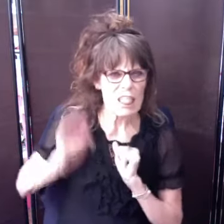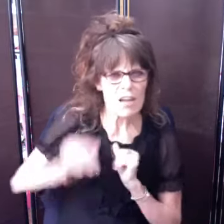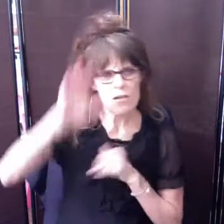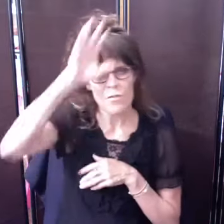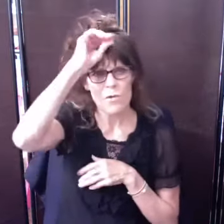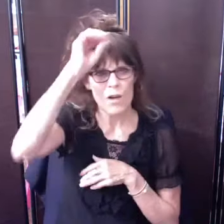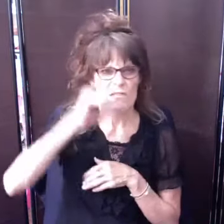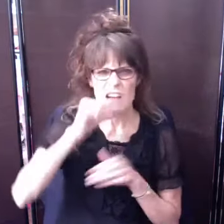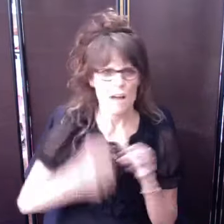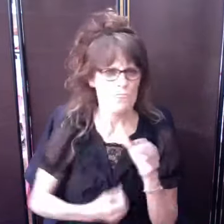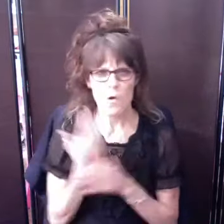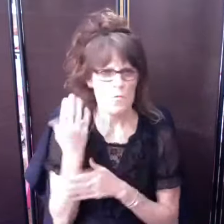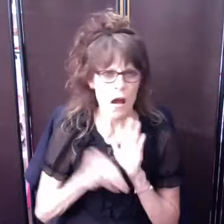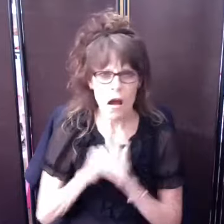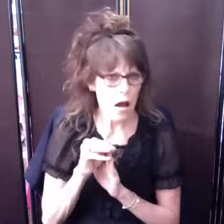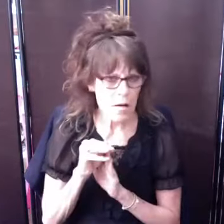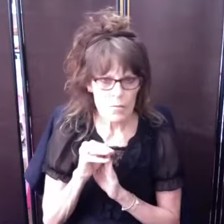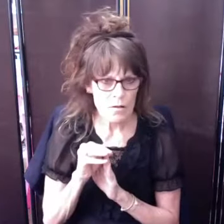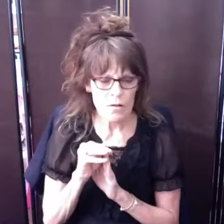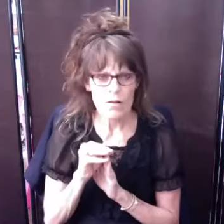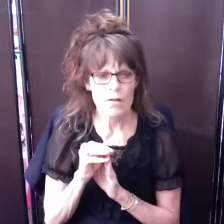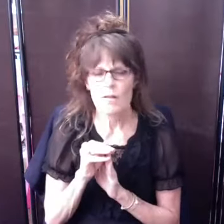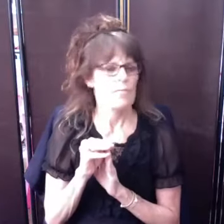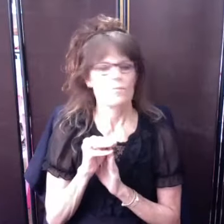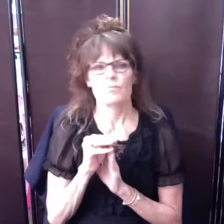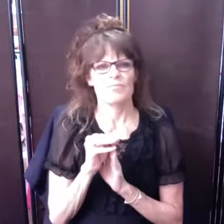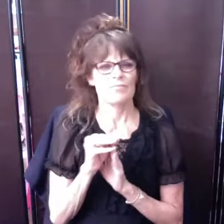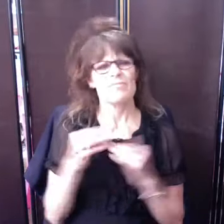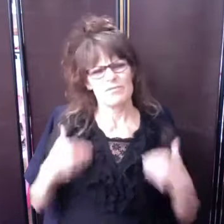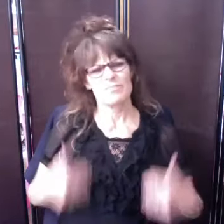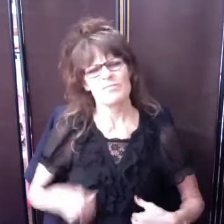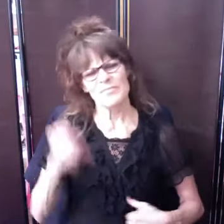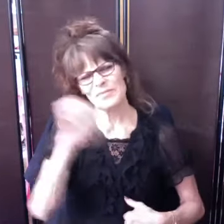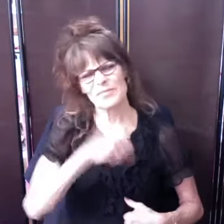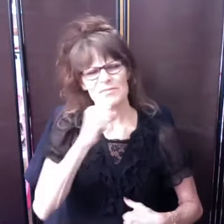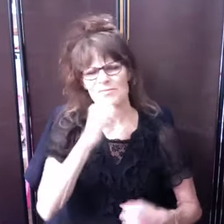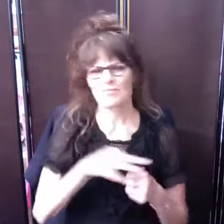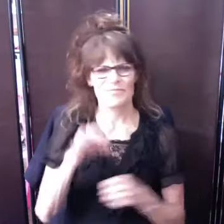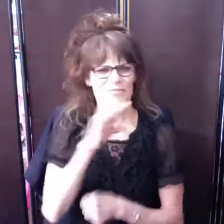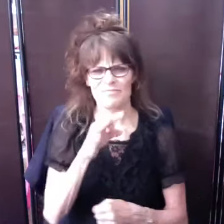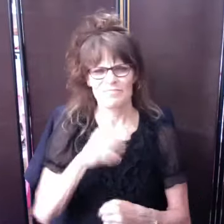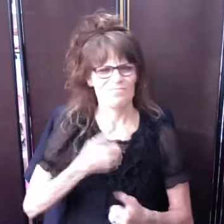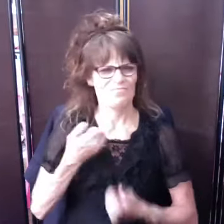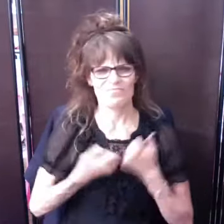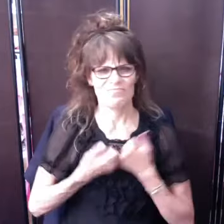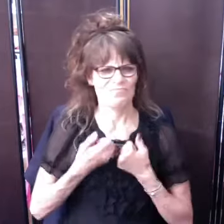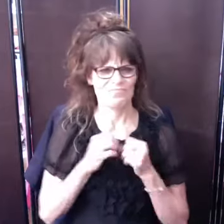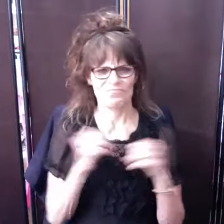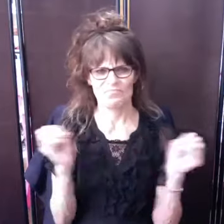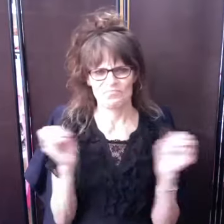up probably in so much as physically, but certainly not spiritually or emotionally when I came to AA.